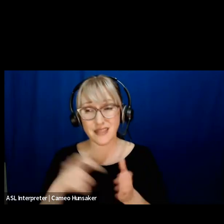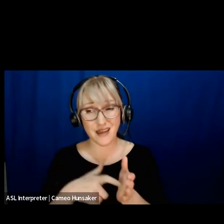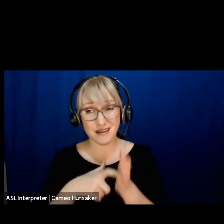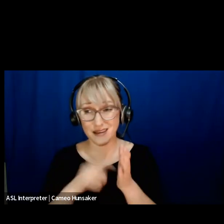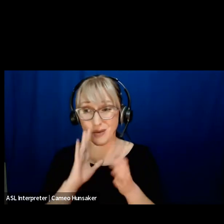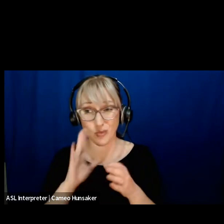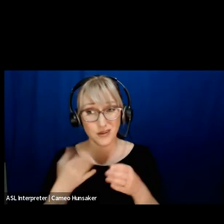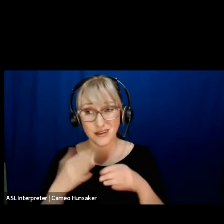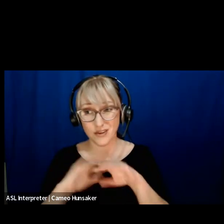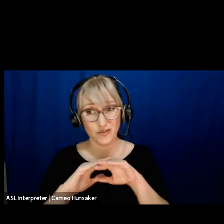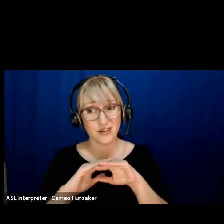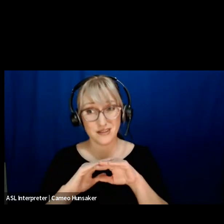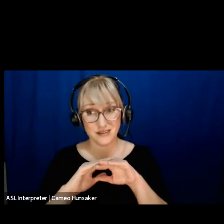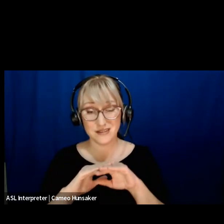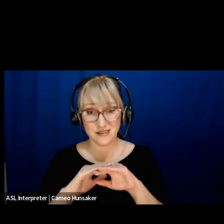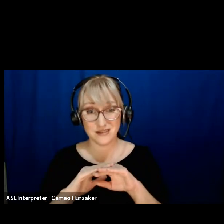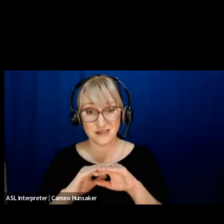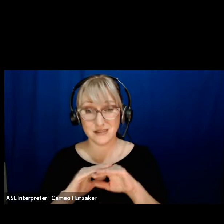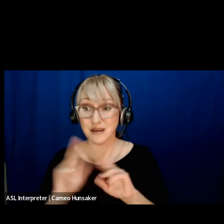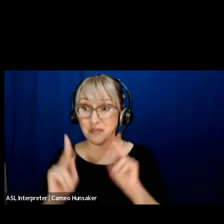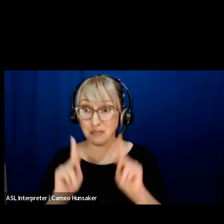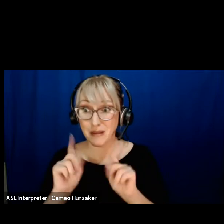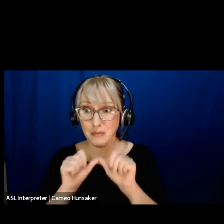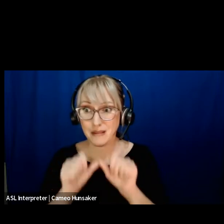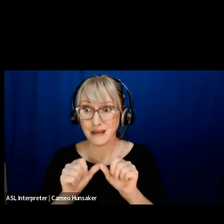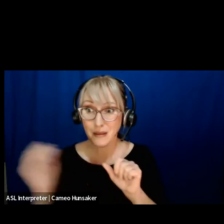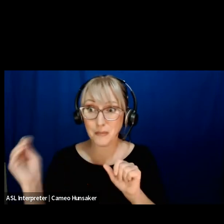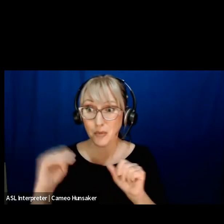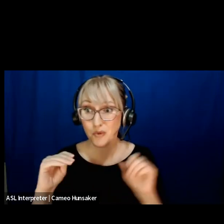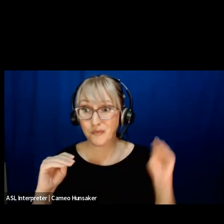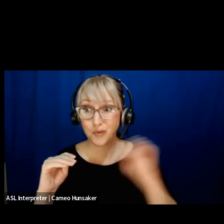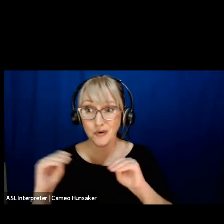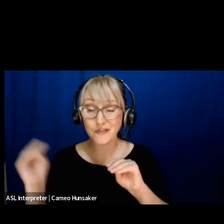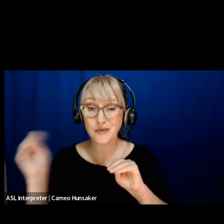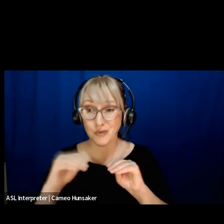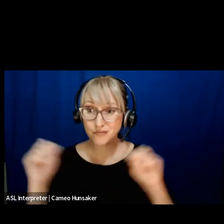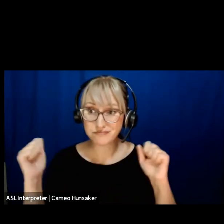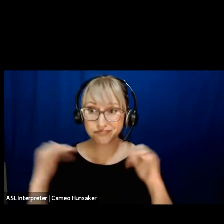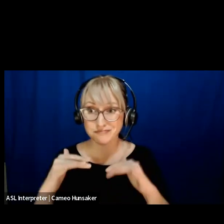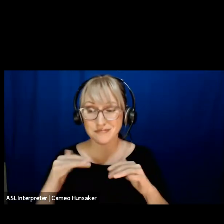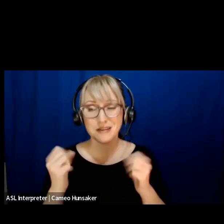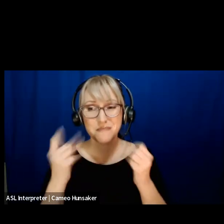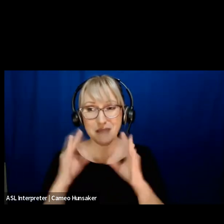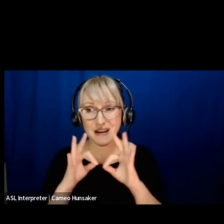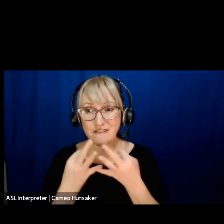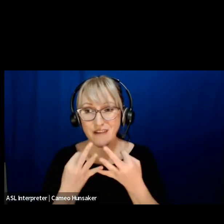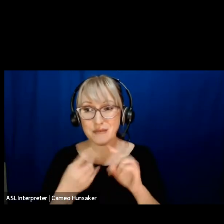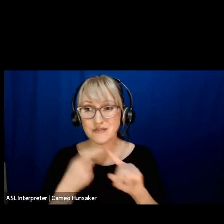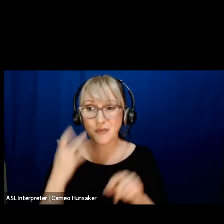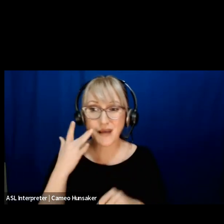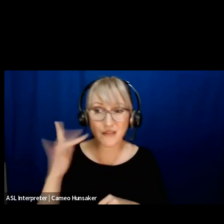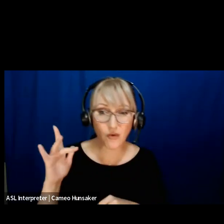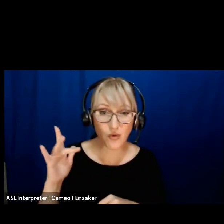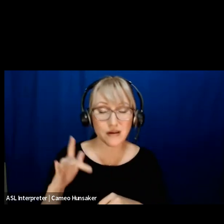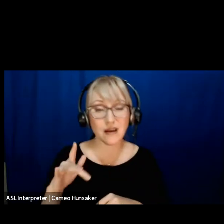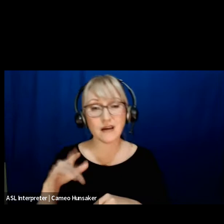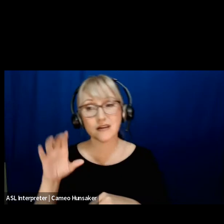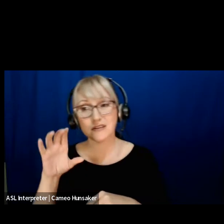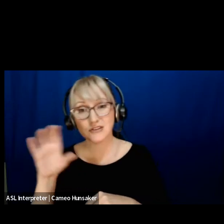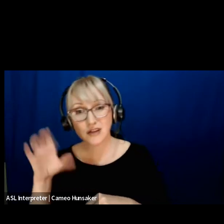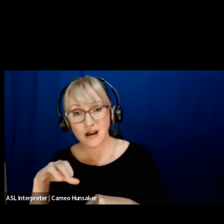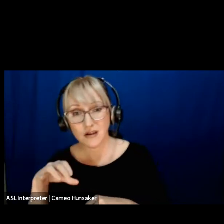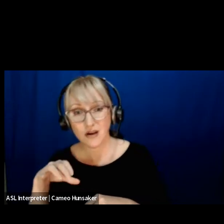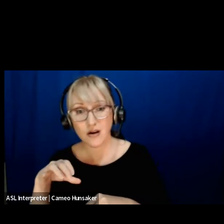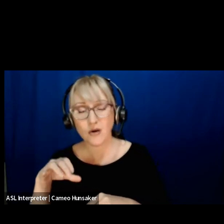because people keep moving here. We've got lots of families moving from California, Chicago,